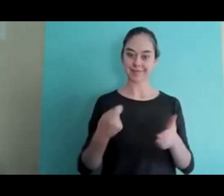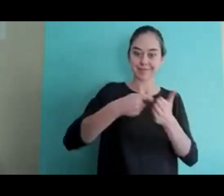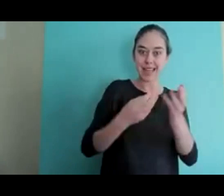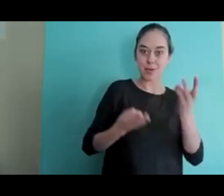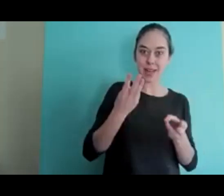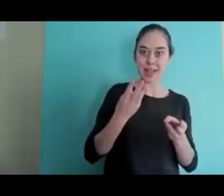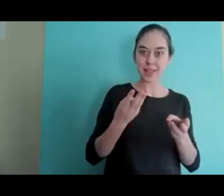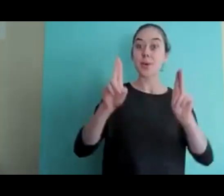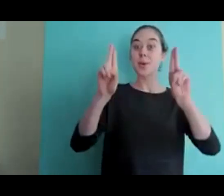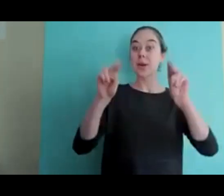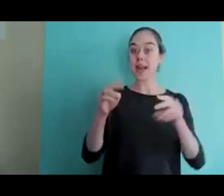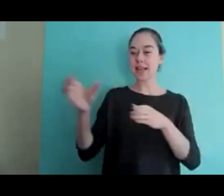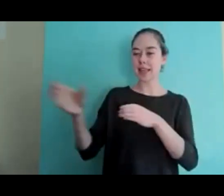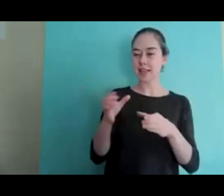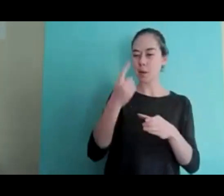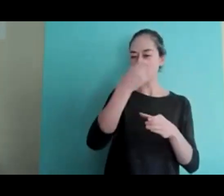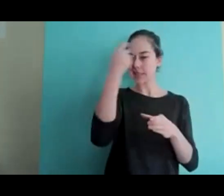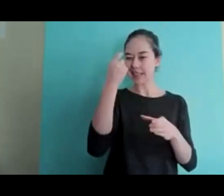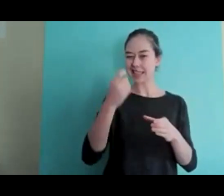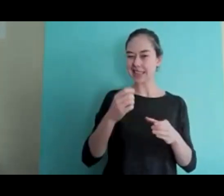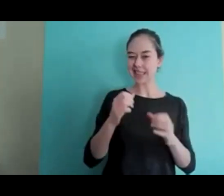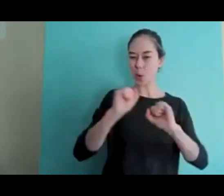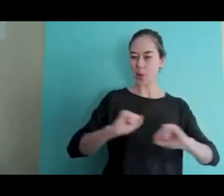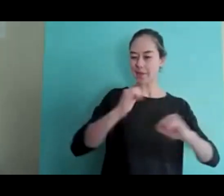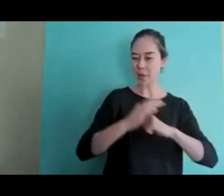a, one second now, stay with me.